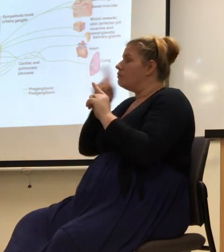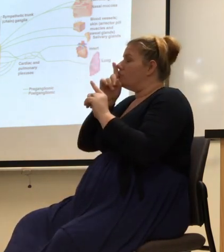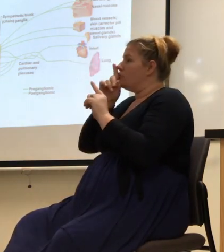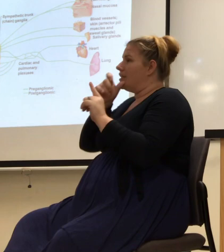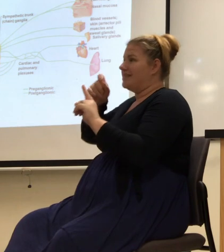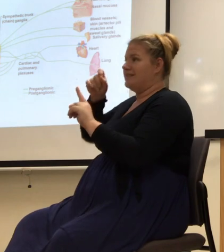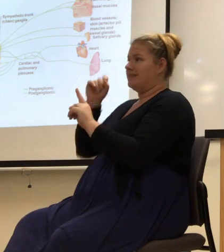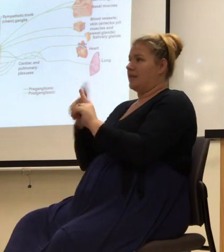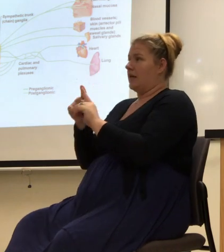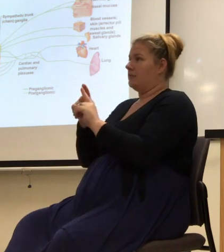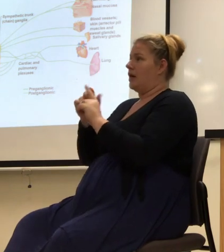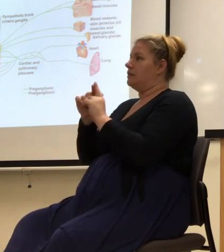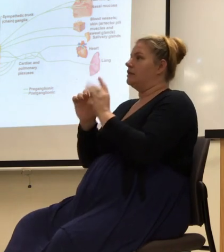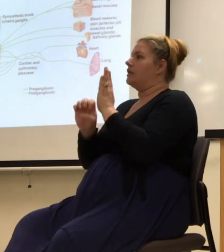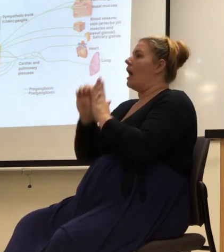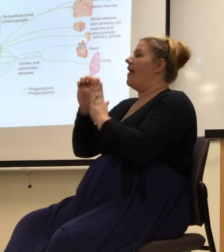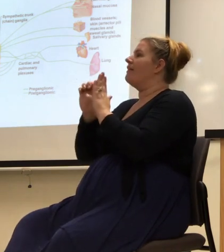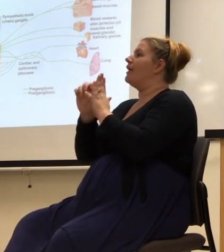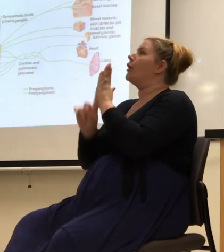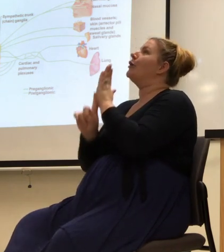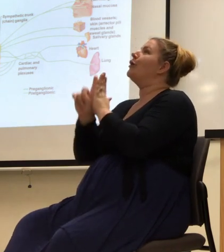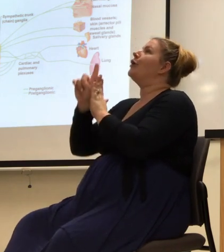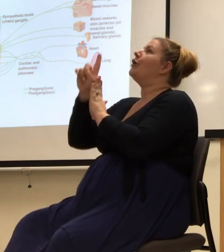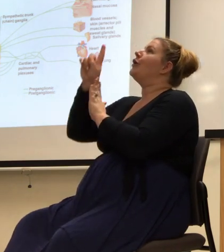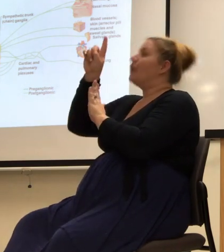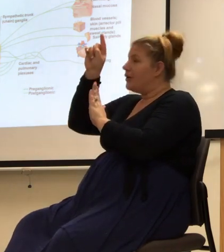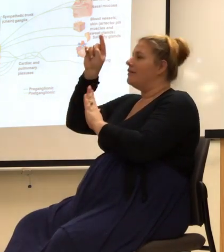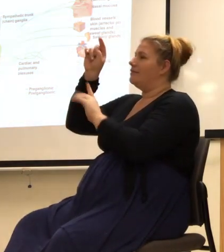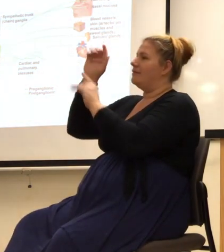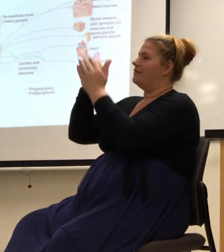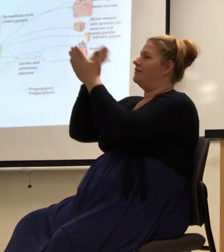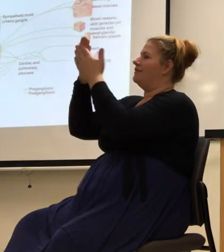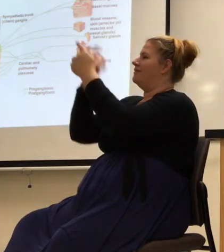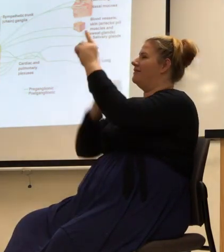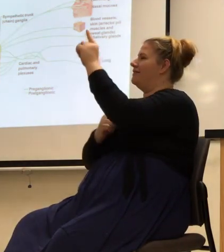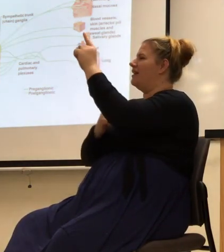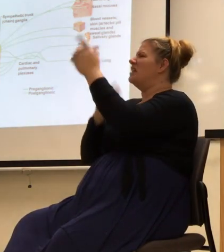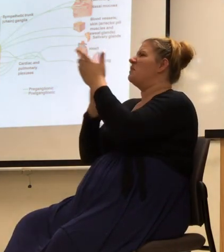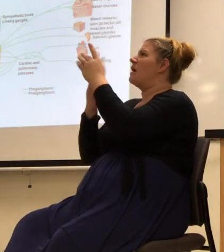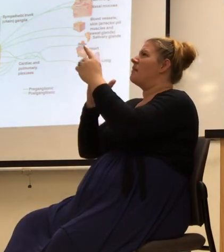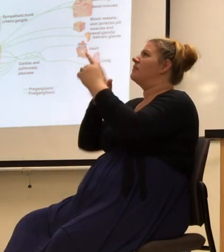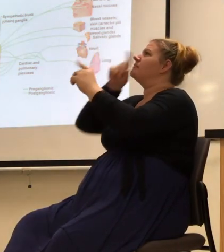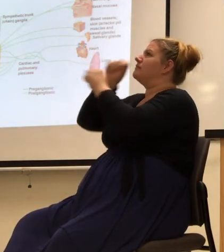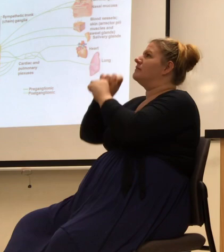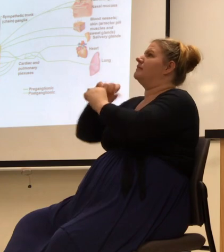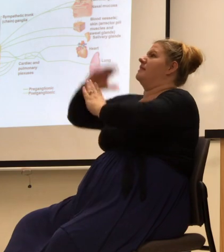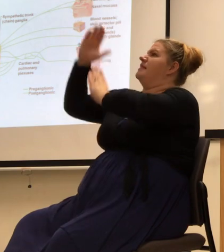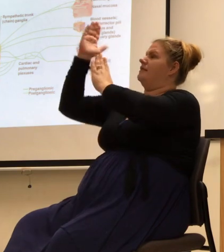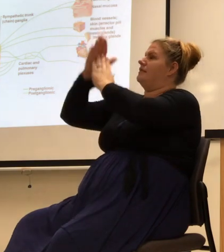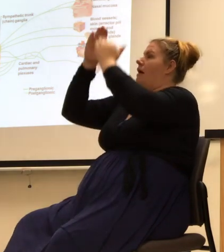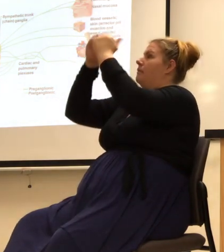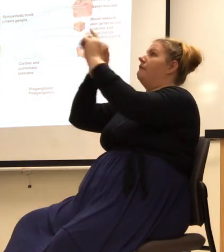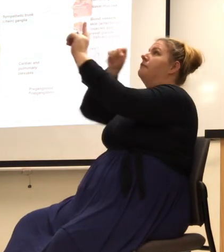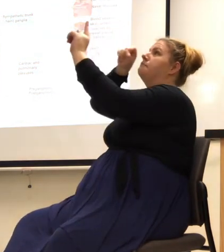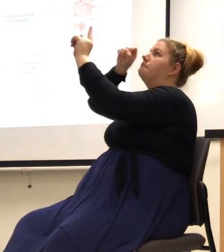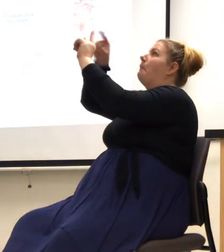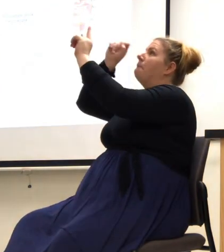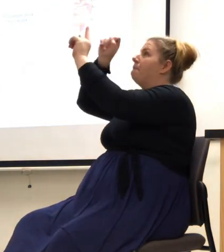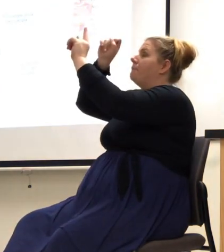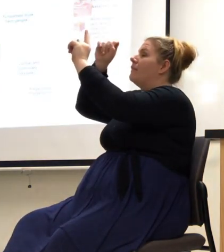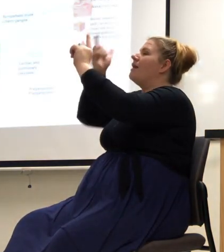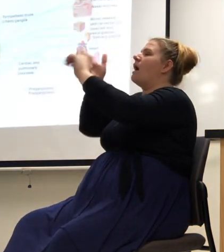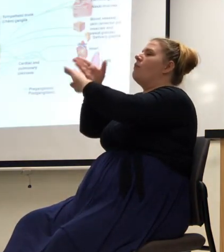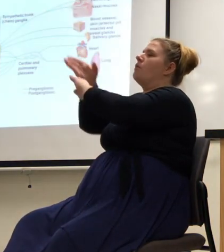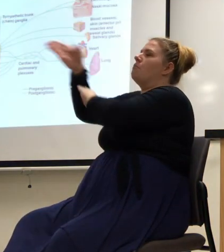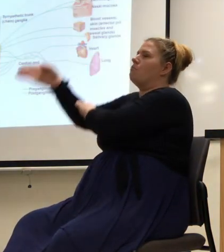elevator, up the elevator, so to speak. Maybe it synapses here at this top level, and then maybe the